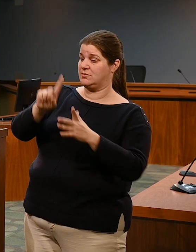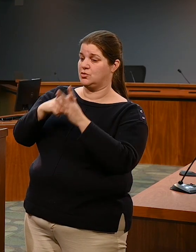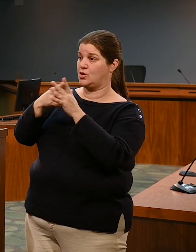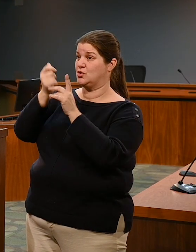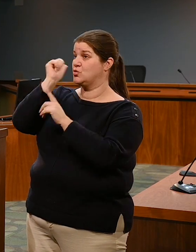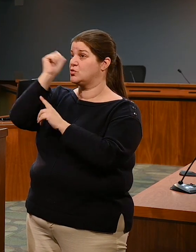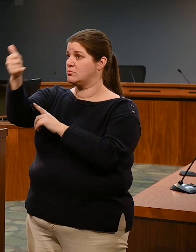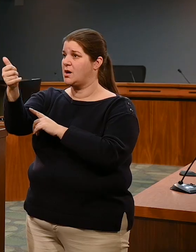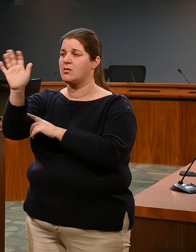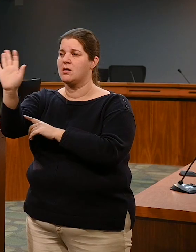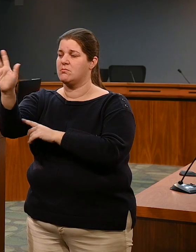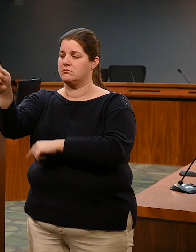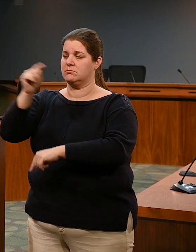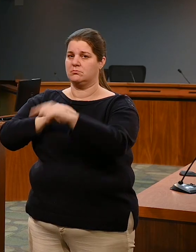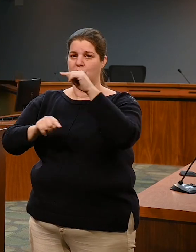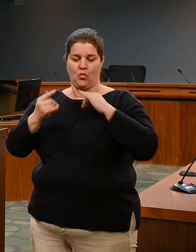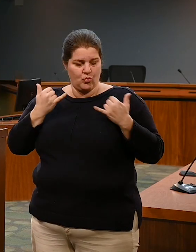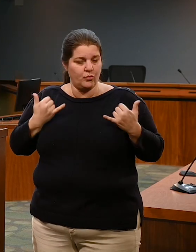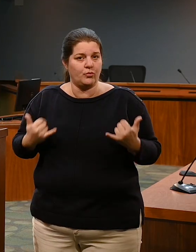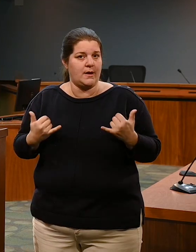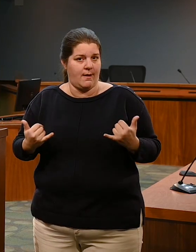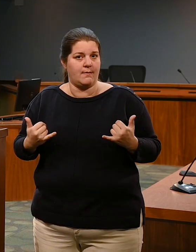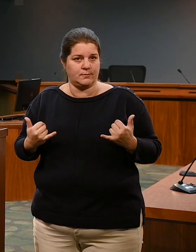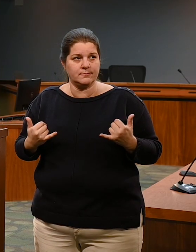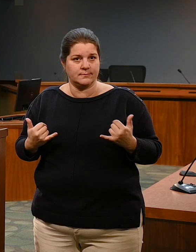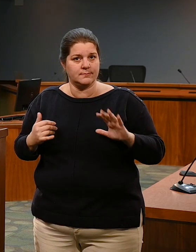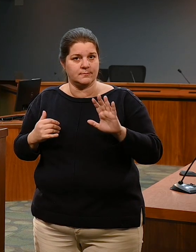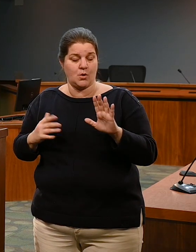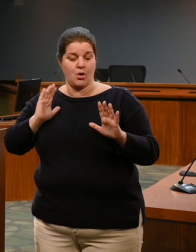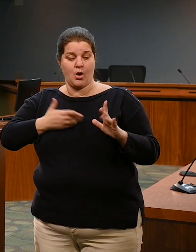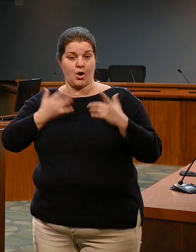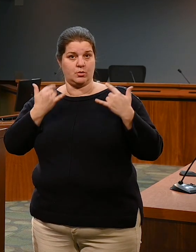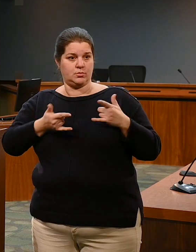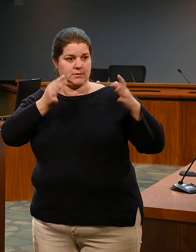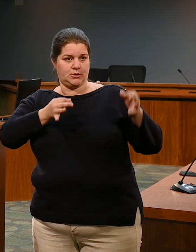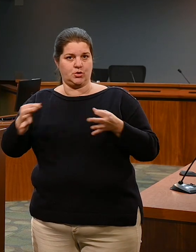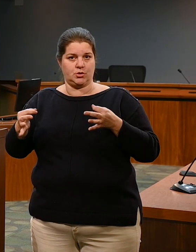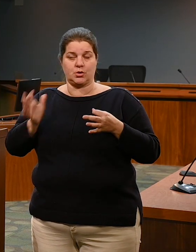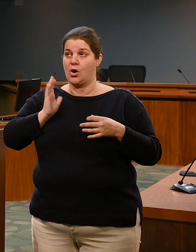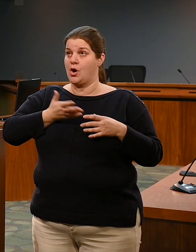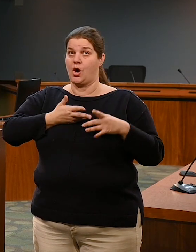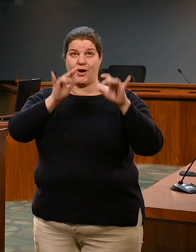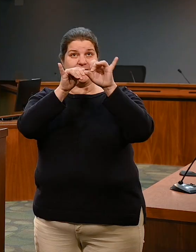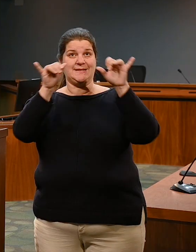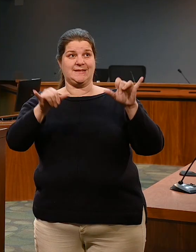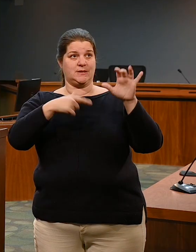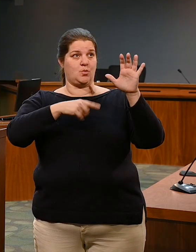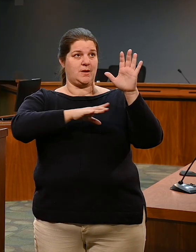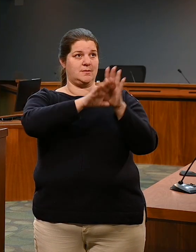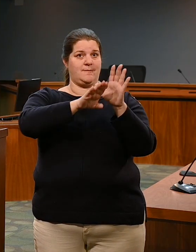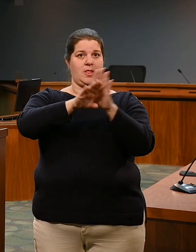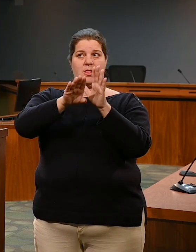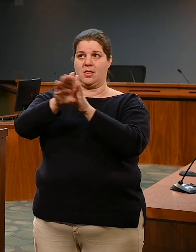is shaped right now. The choices we make, the systems we build, and